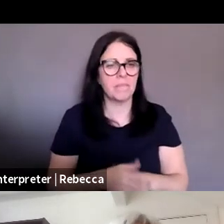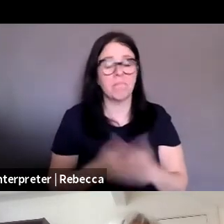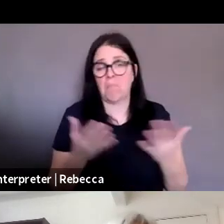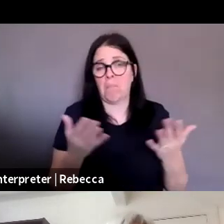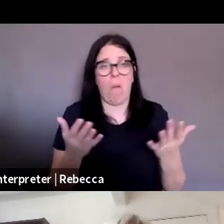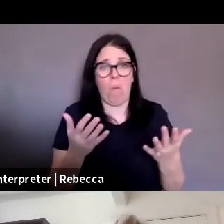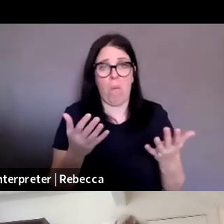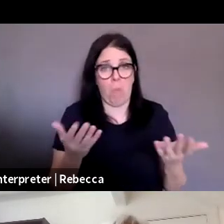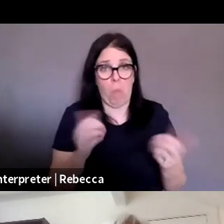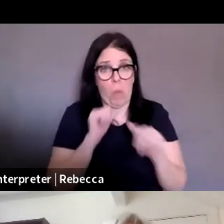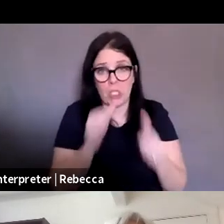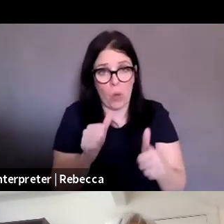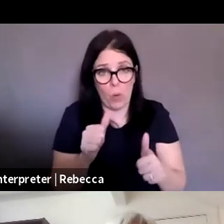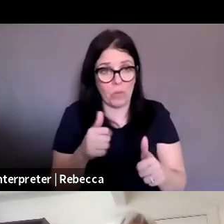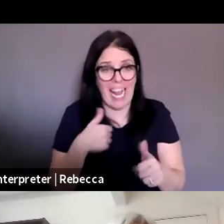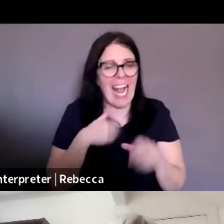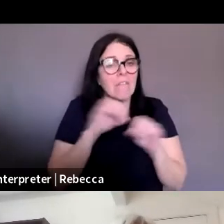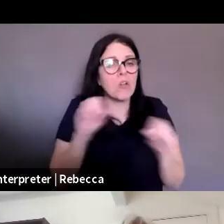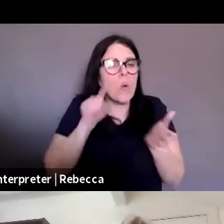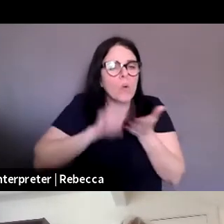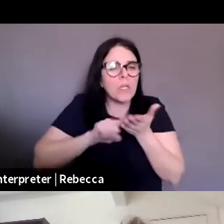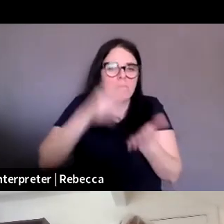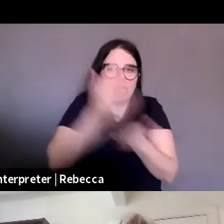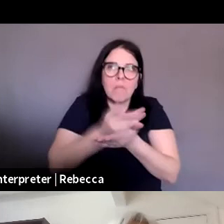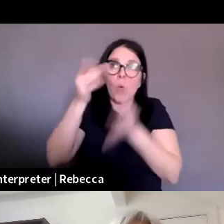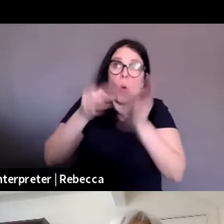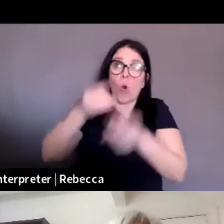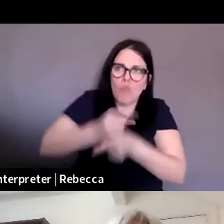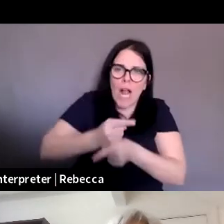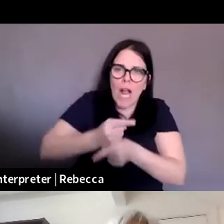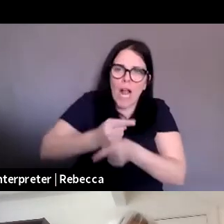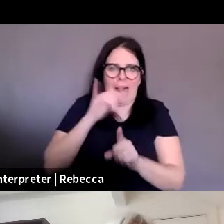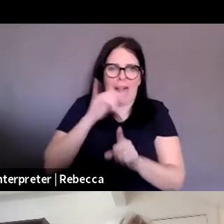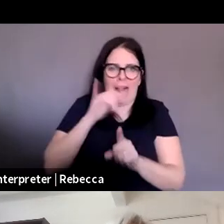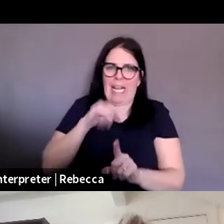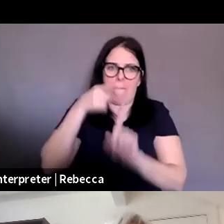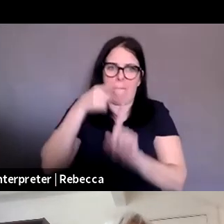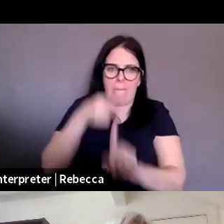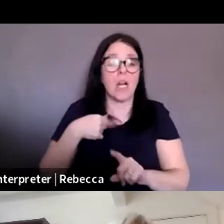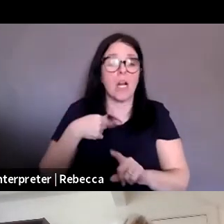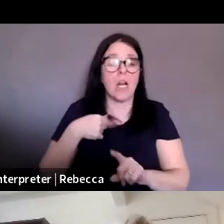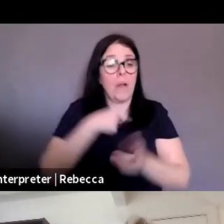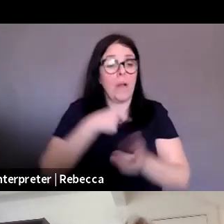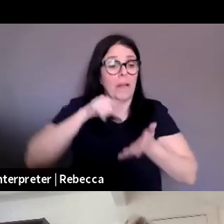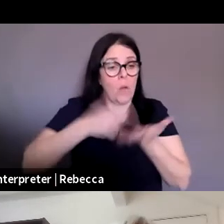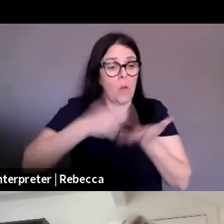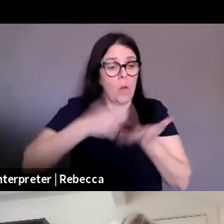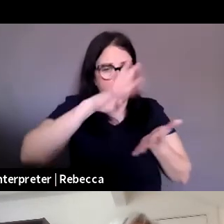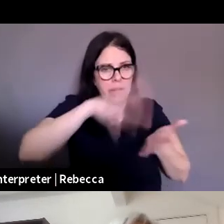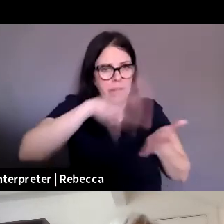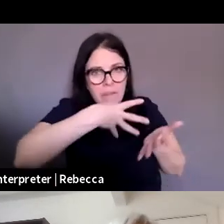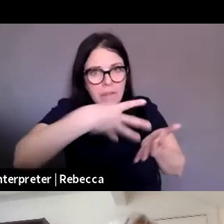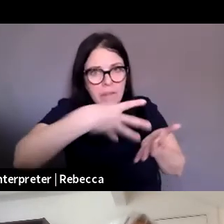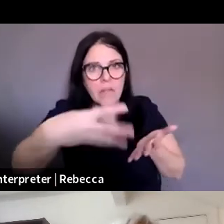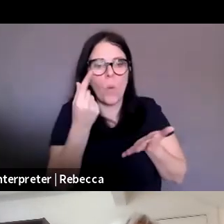way or the other, whether the courts are right or wrong. The purpose of the study is just to map what courts are doing, what they're saying, and to show that there's some very